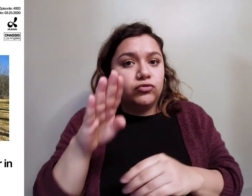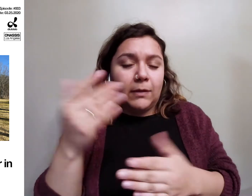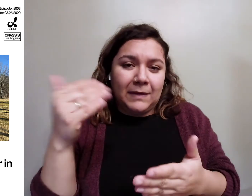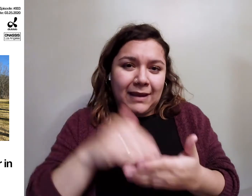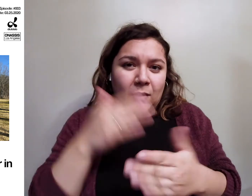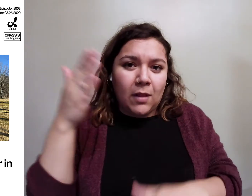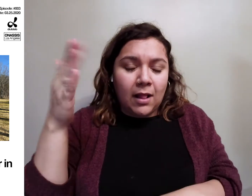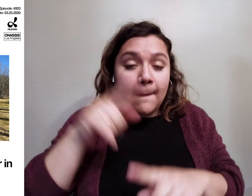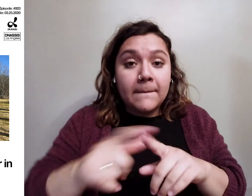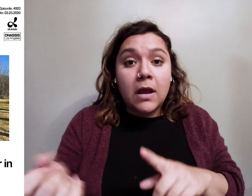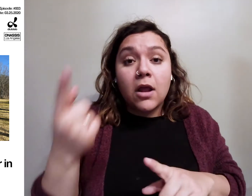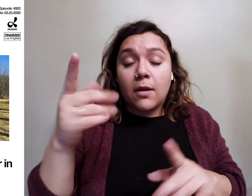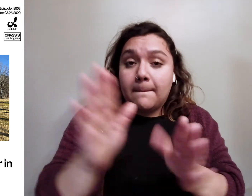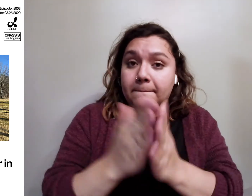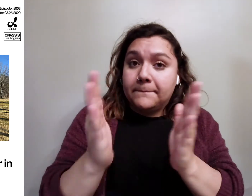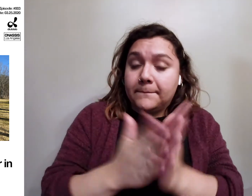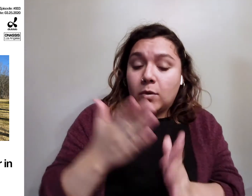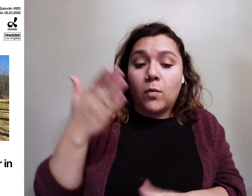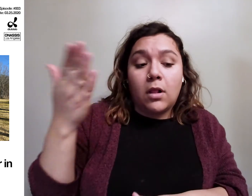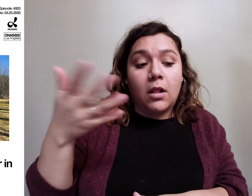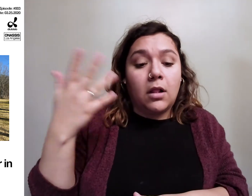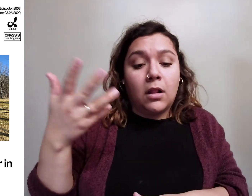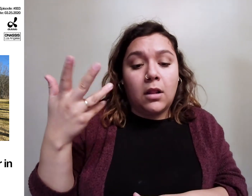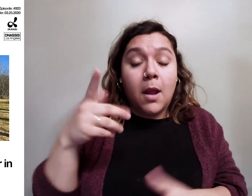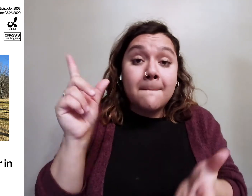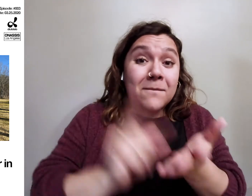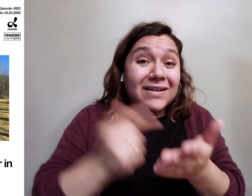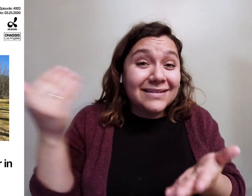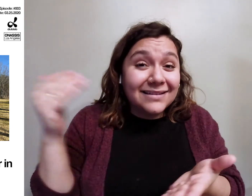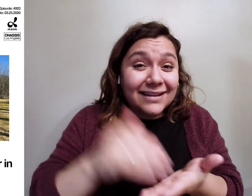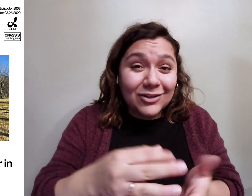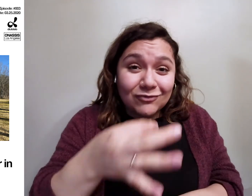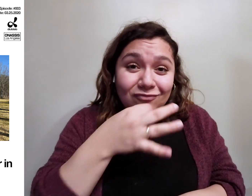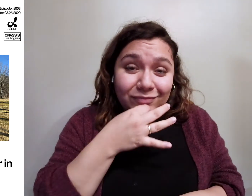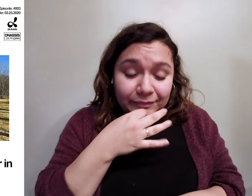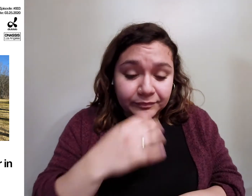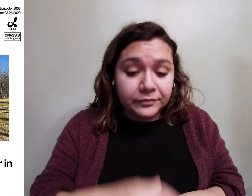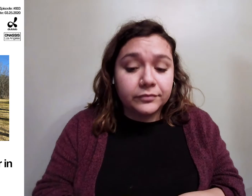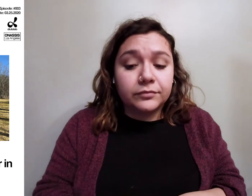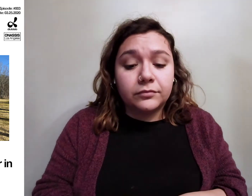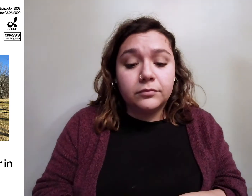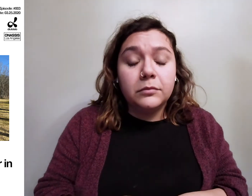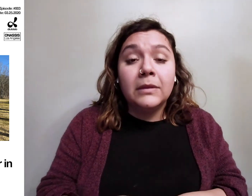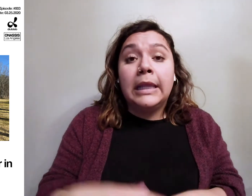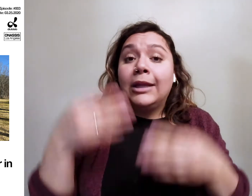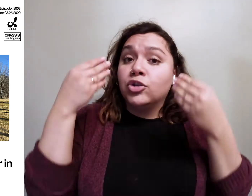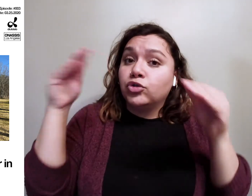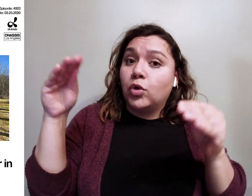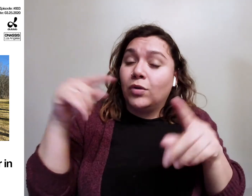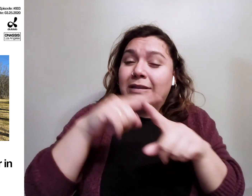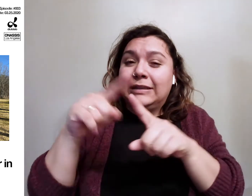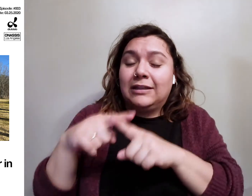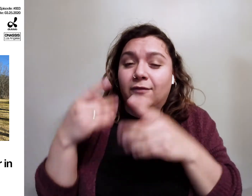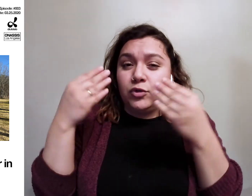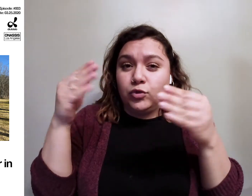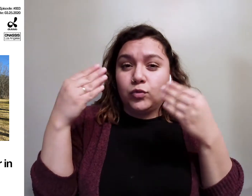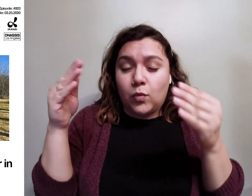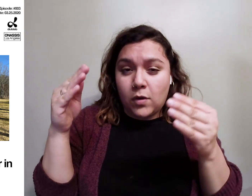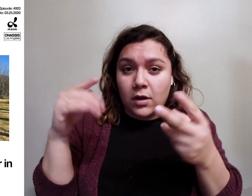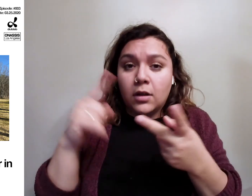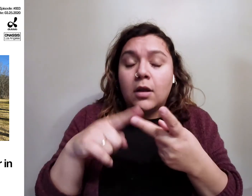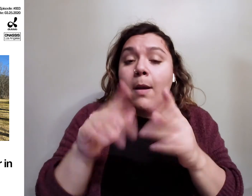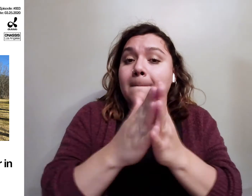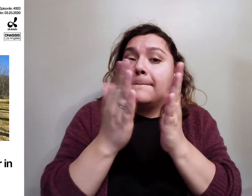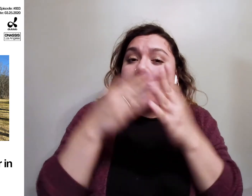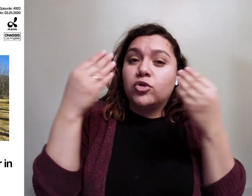Lives Bookstore, and they were very busy sending packages of books out to people, but then they had to stop